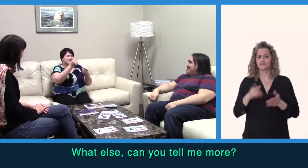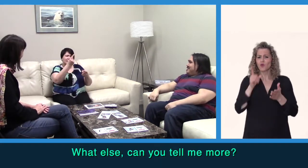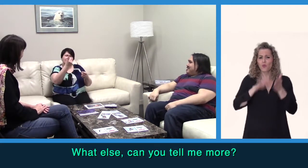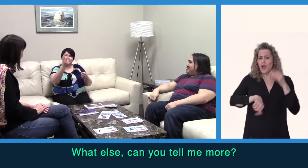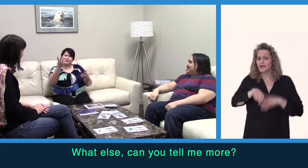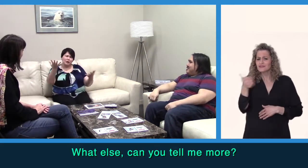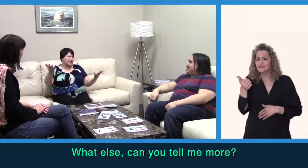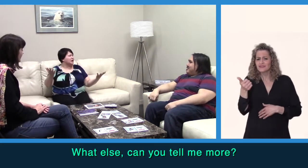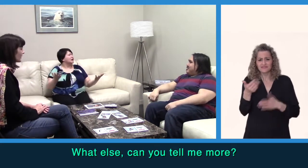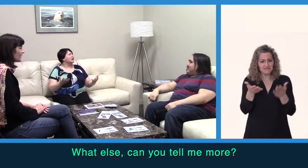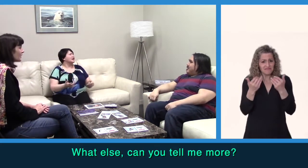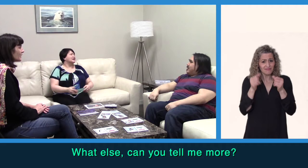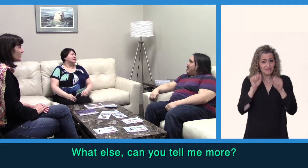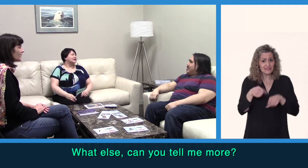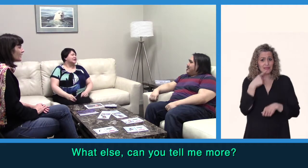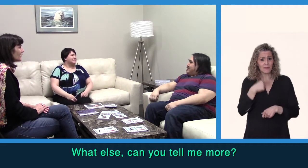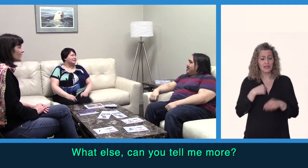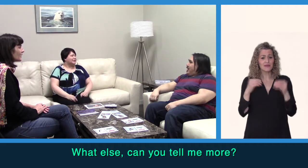What else? How many more?